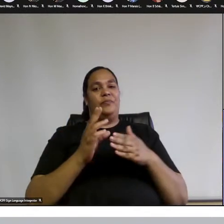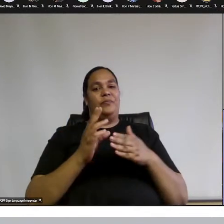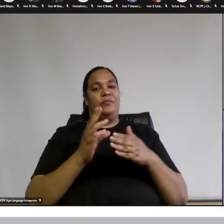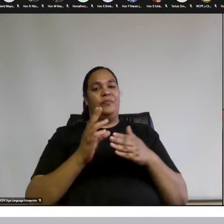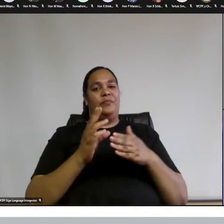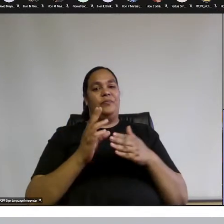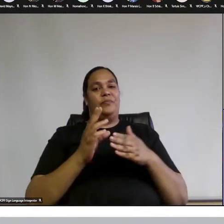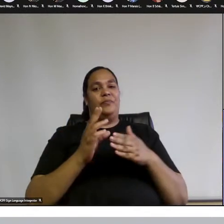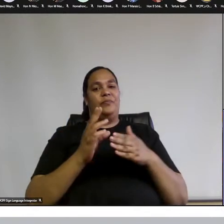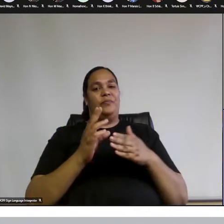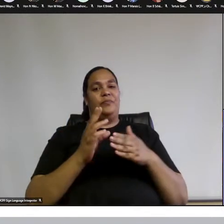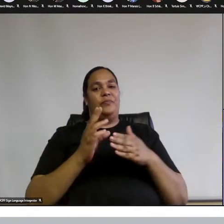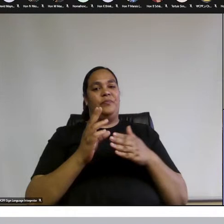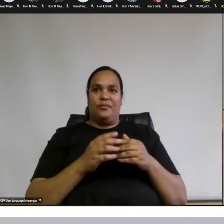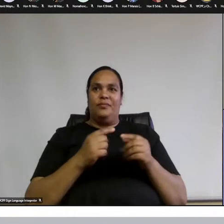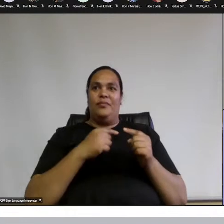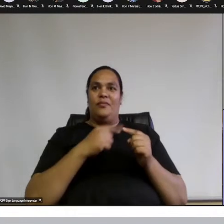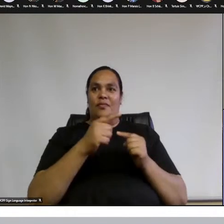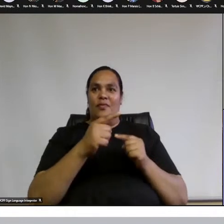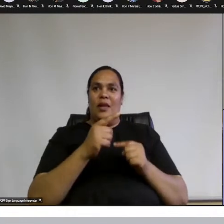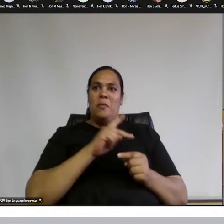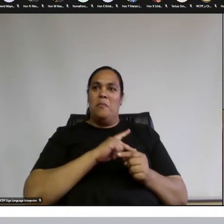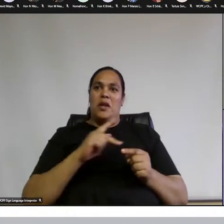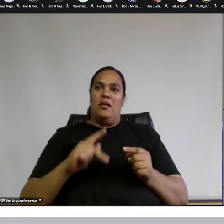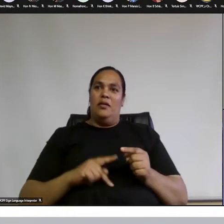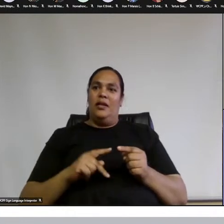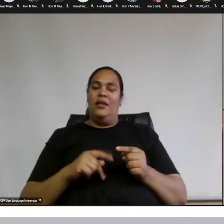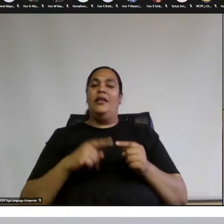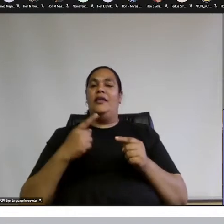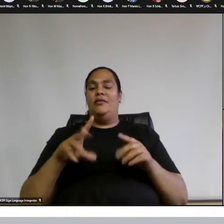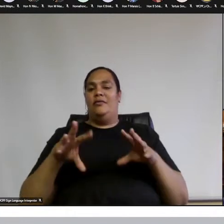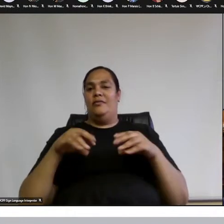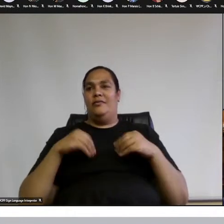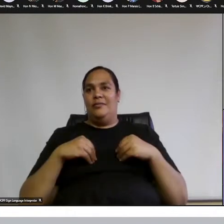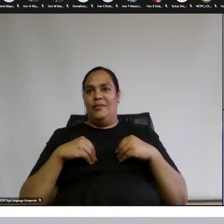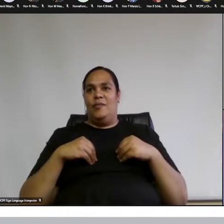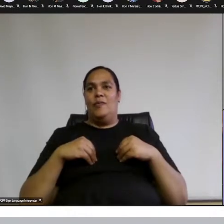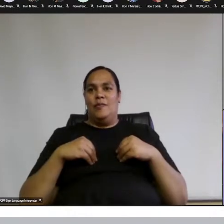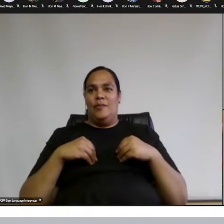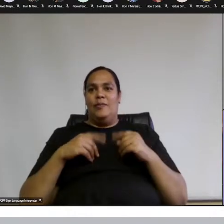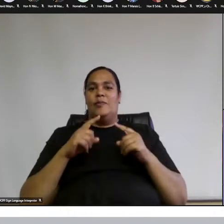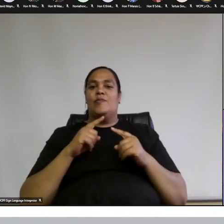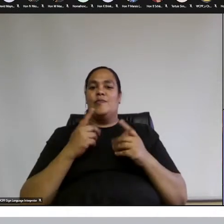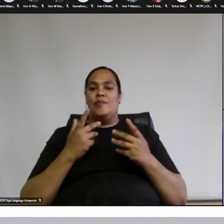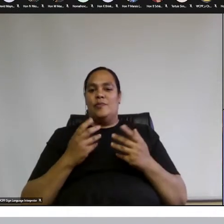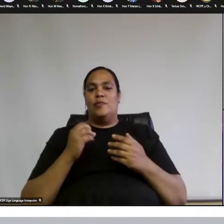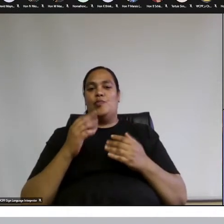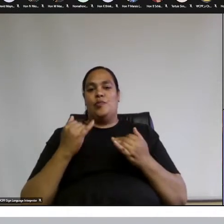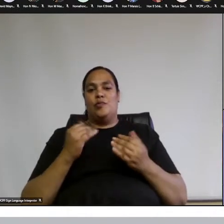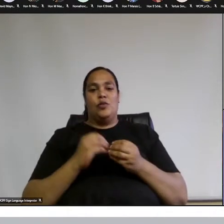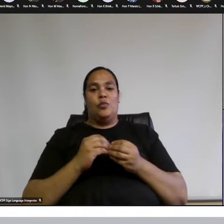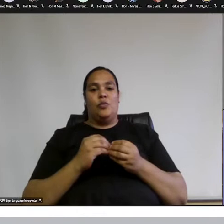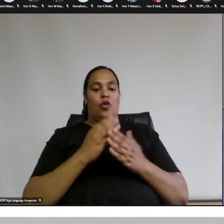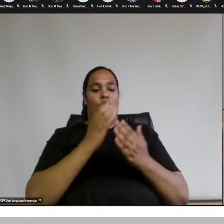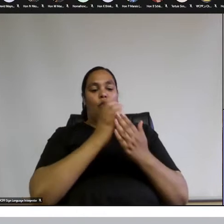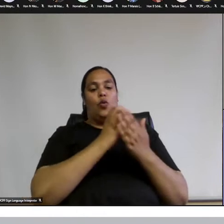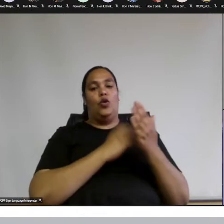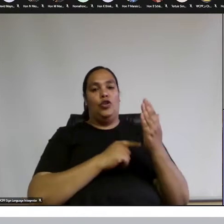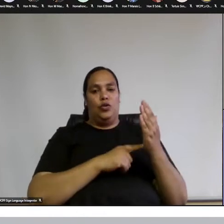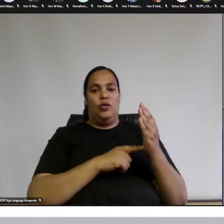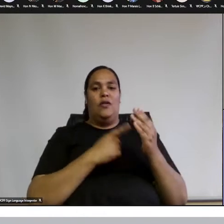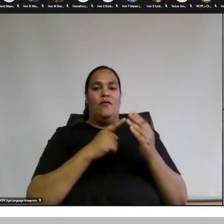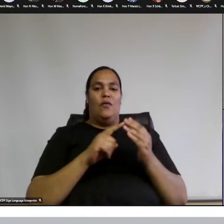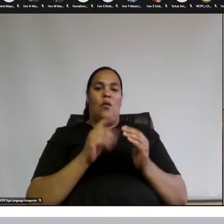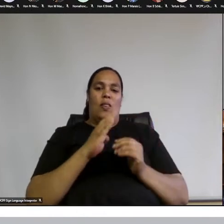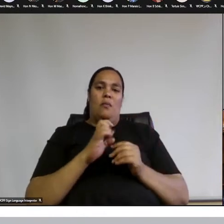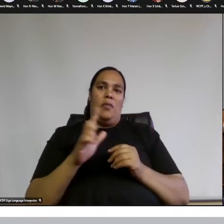will be sent to the Premier for assent, thereby ensuring the constitutionality of the